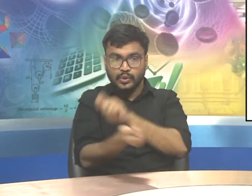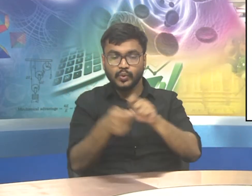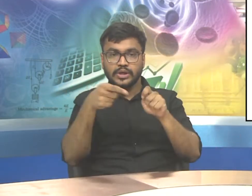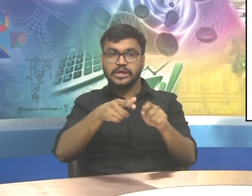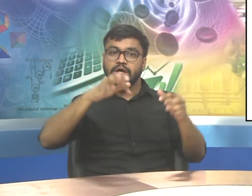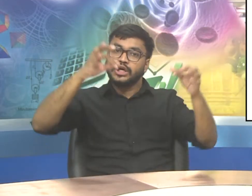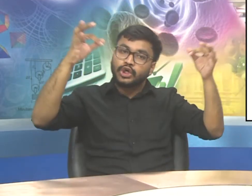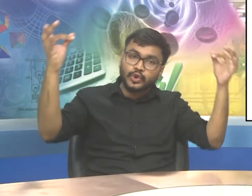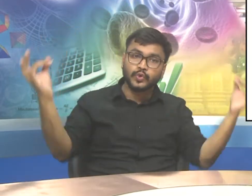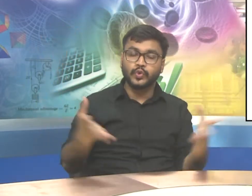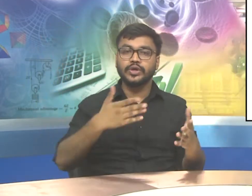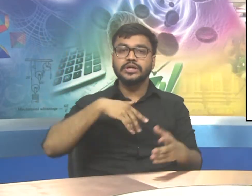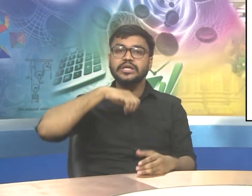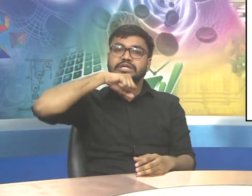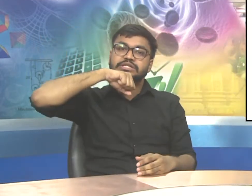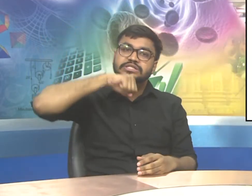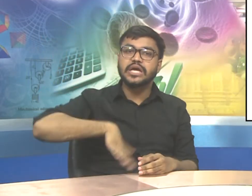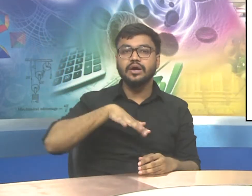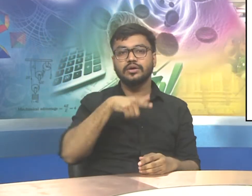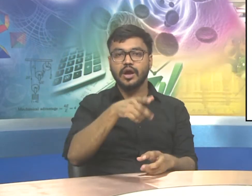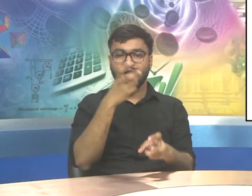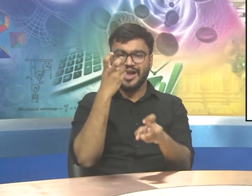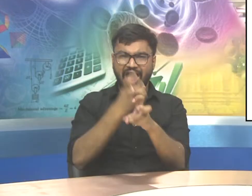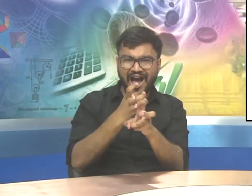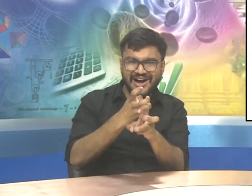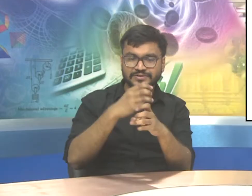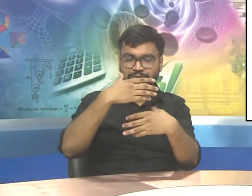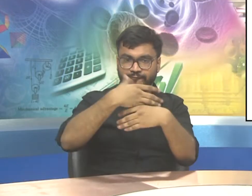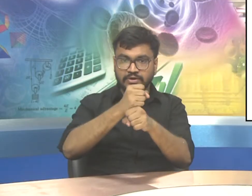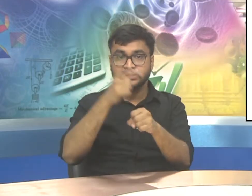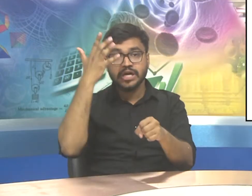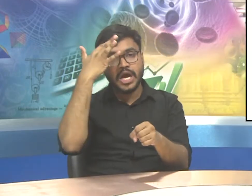Later, humans entered the Neolithic